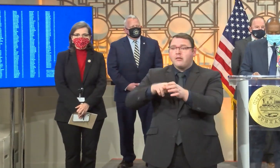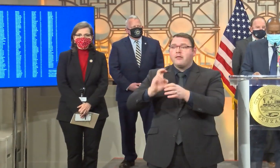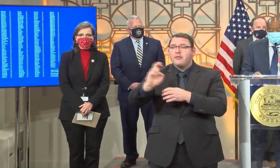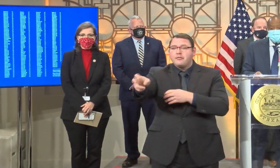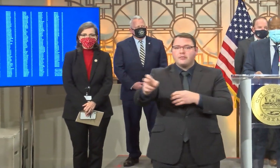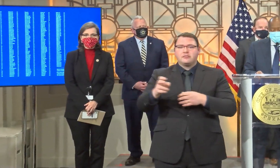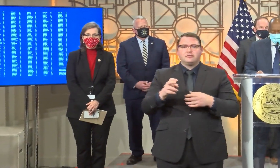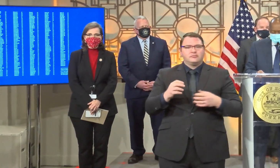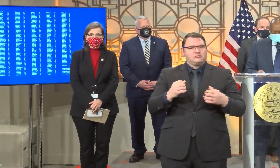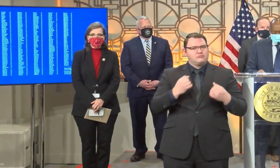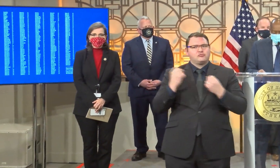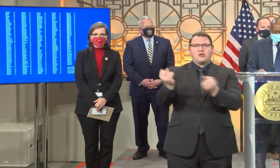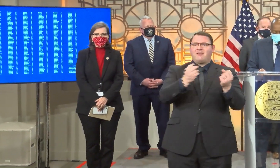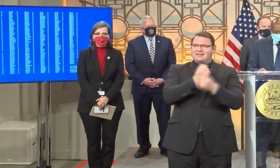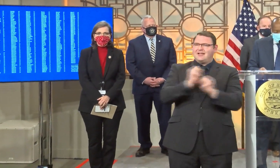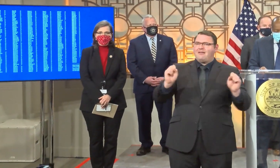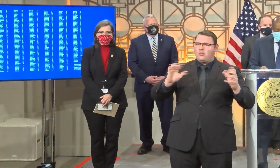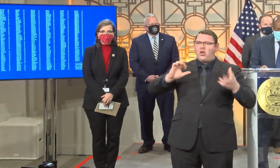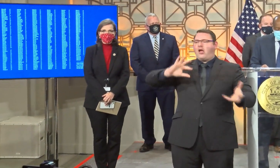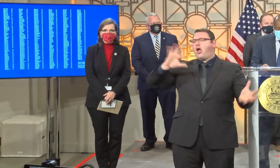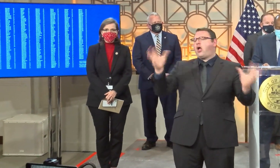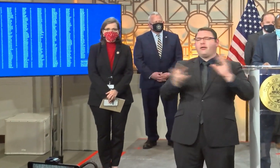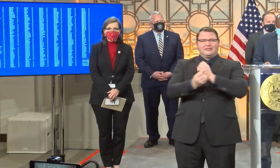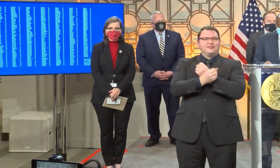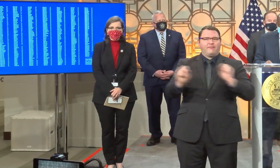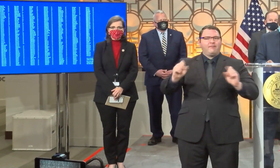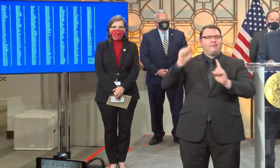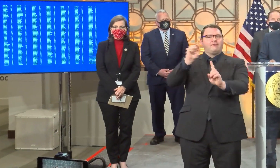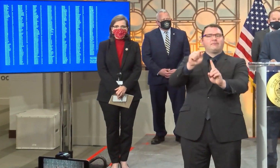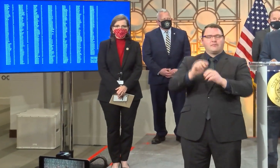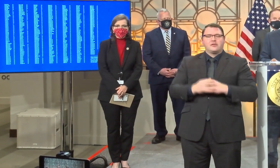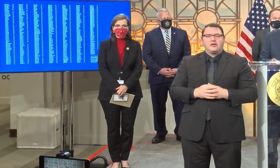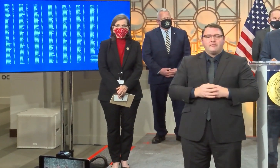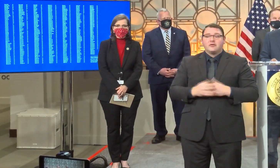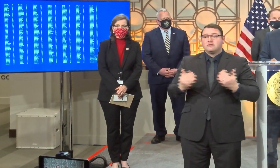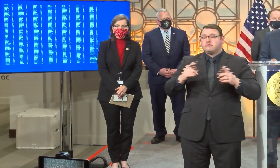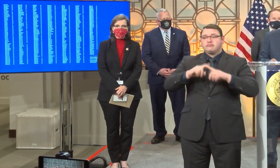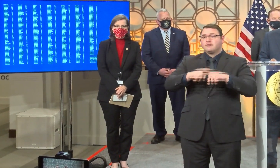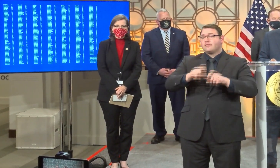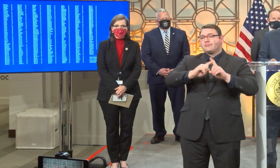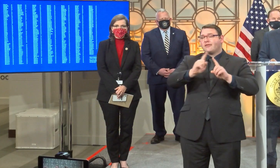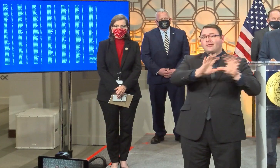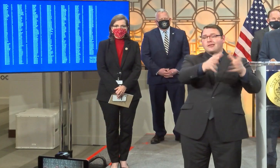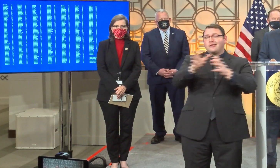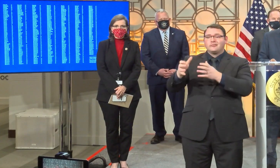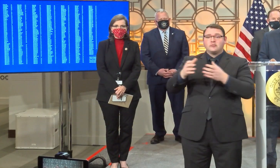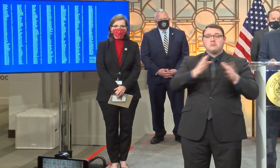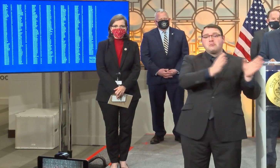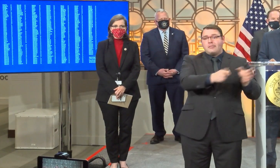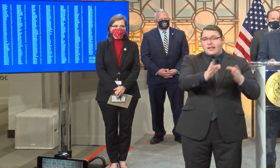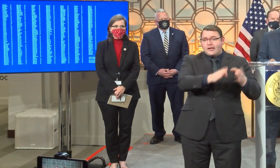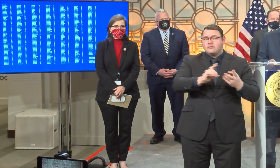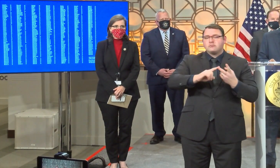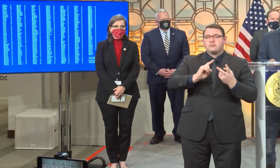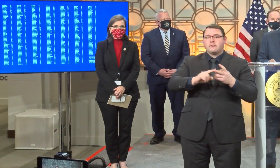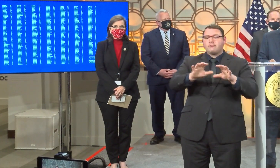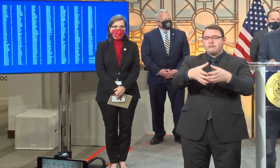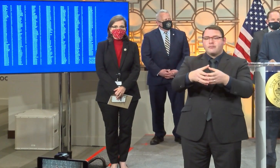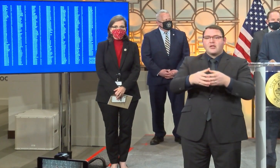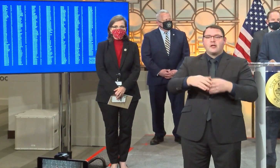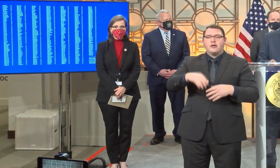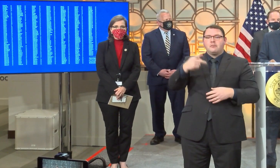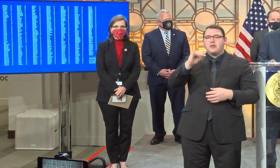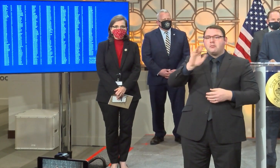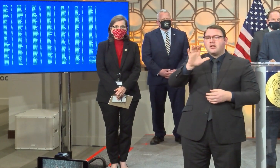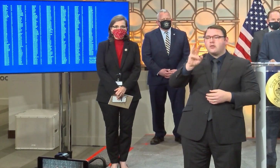from input from multiple departments and partner agencies, including planning, Houston Public Works, Health, Police,